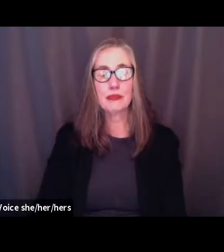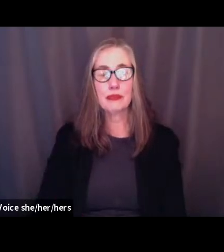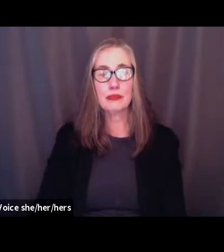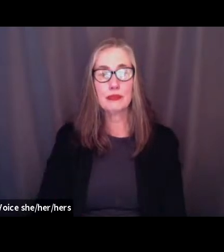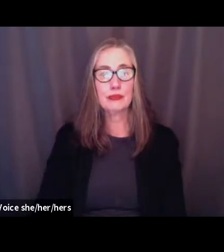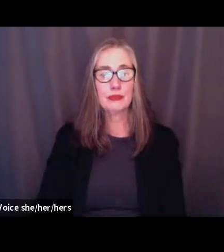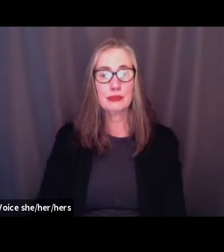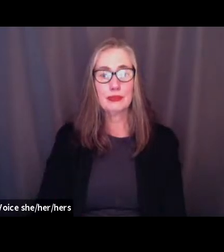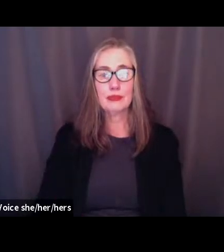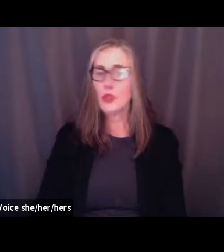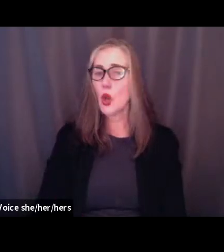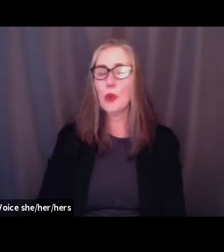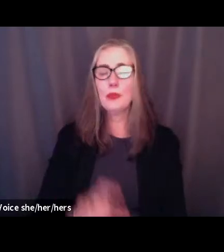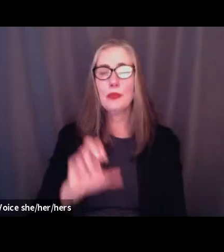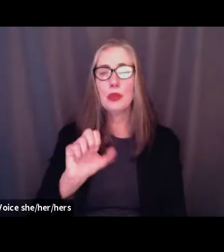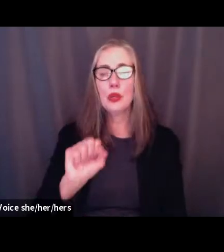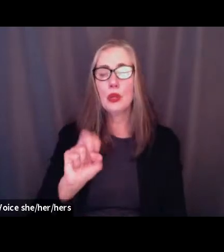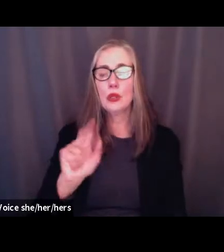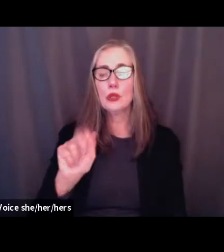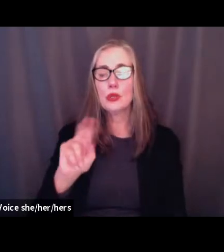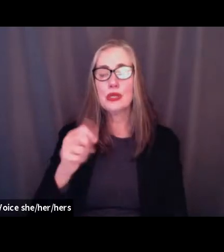Oh, Susan is muted.